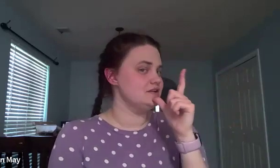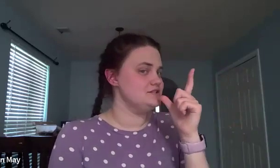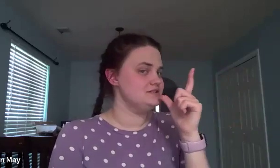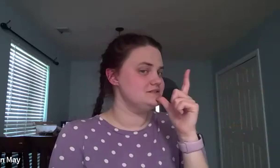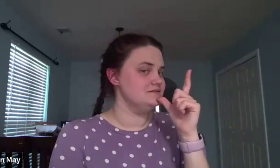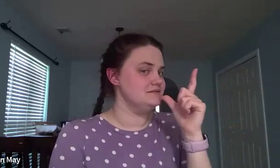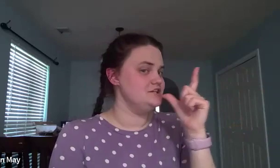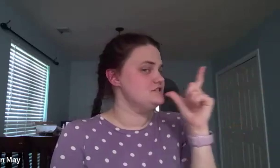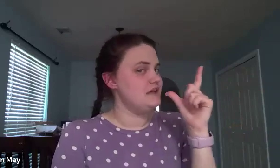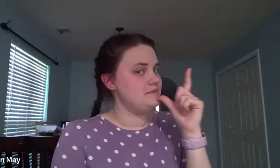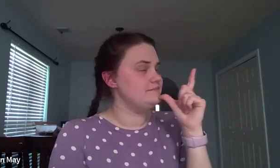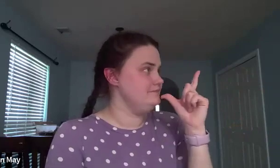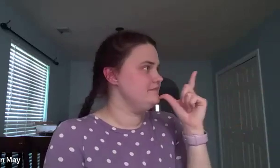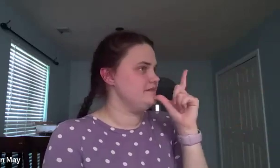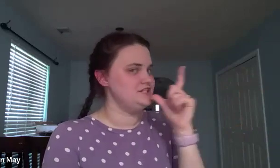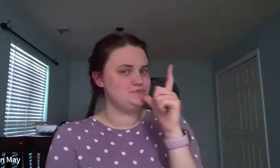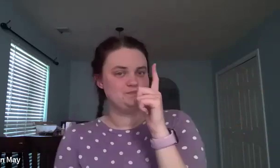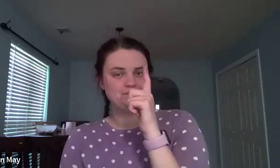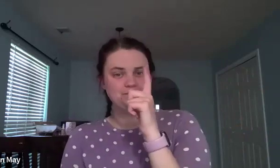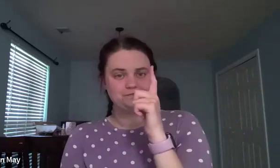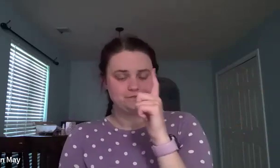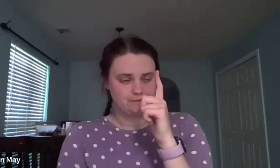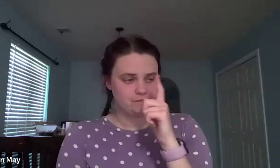Lunch. And you just tap it. Lunch.